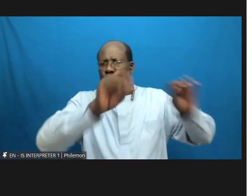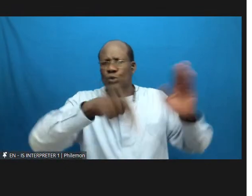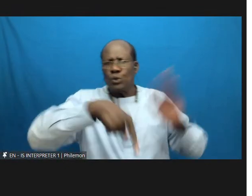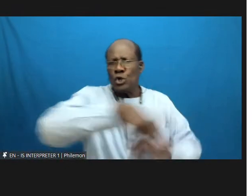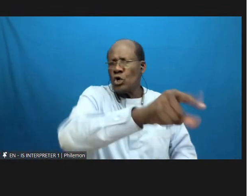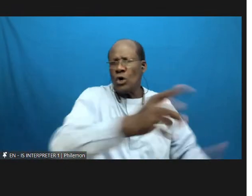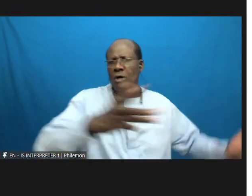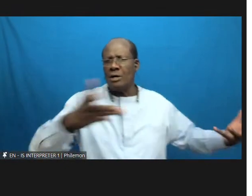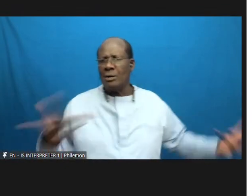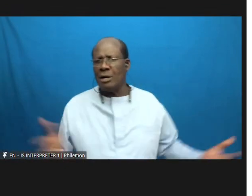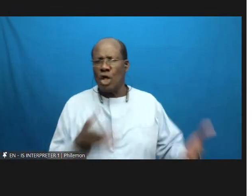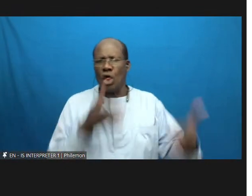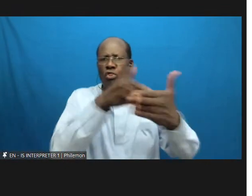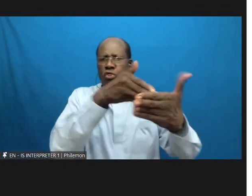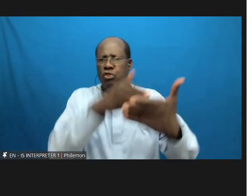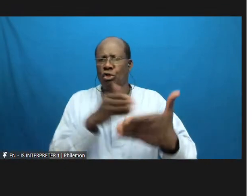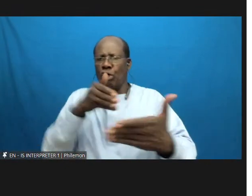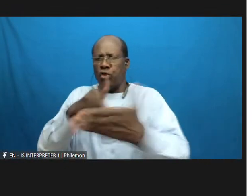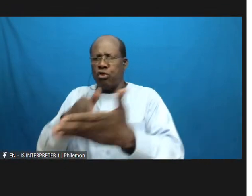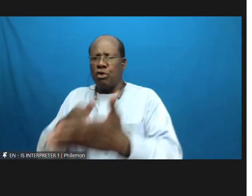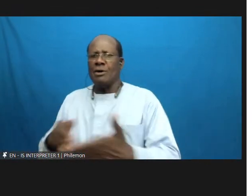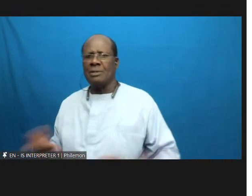indivisibility, or the language is